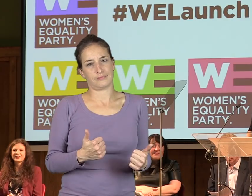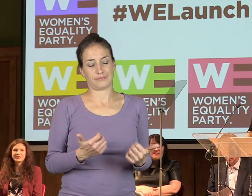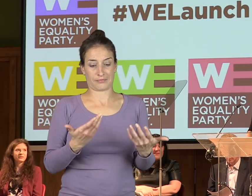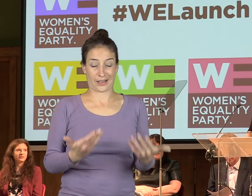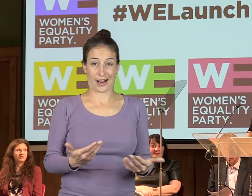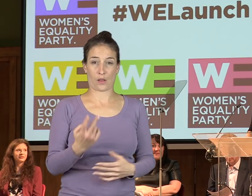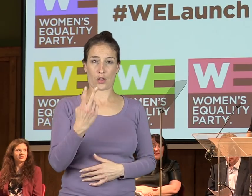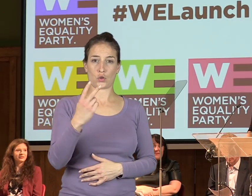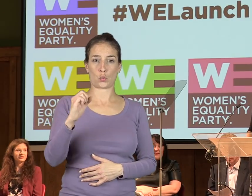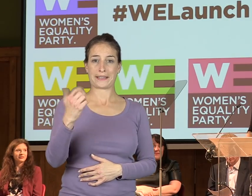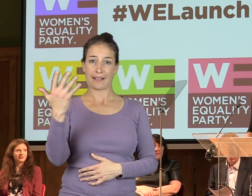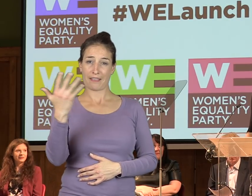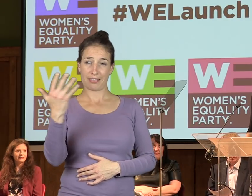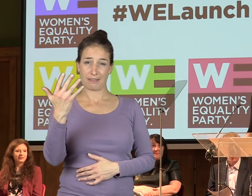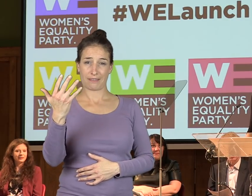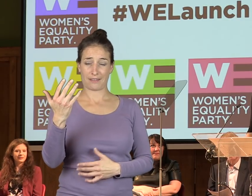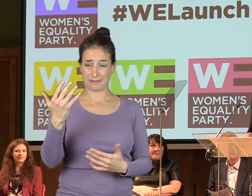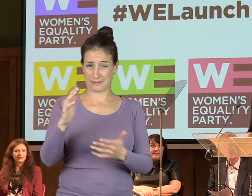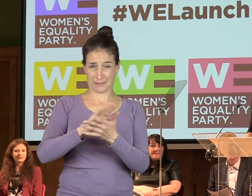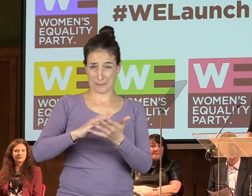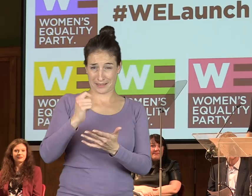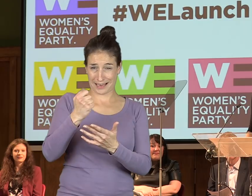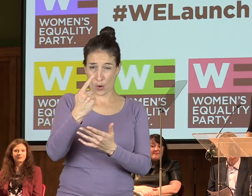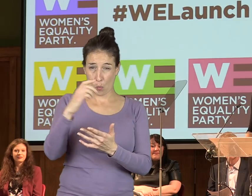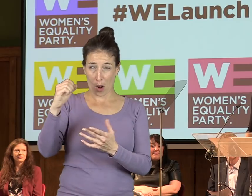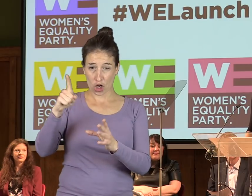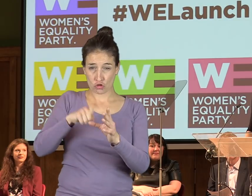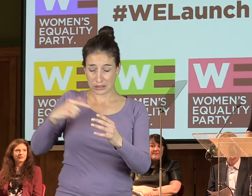Right, it's 2015. It's nearly